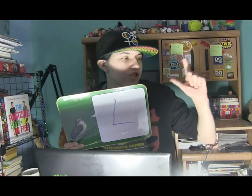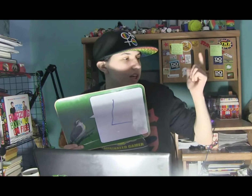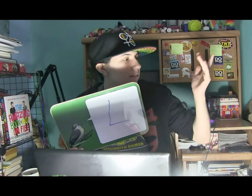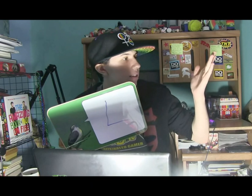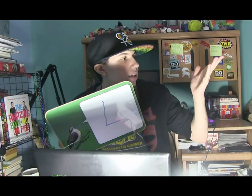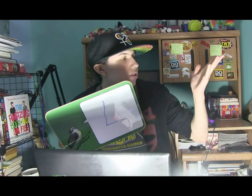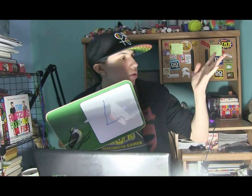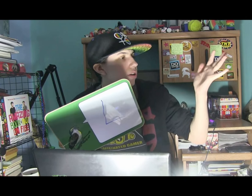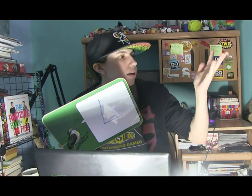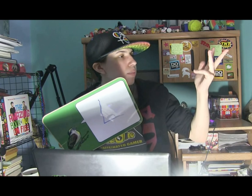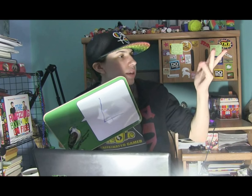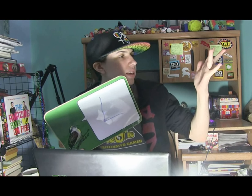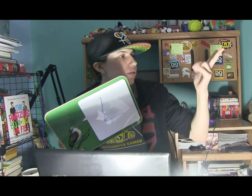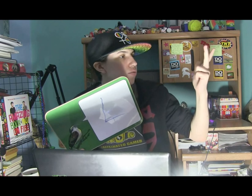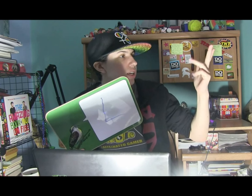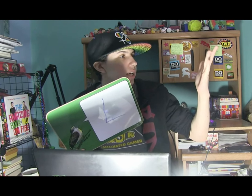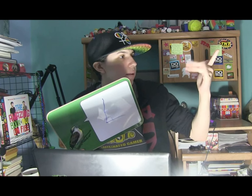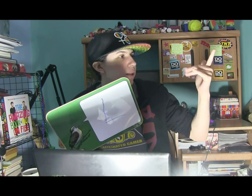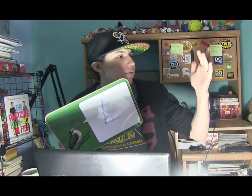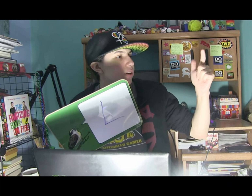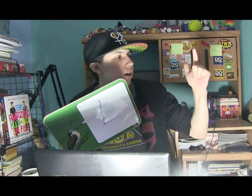just your pinky, ring, and middle finger on your